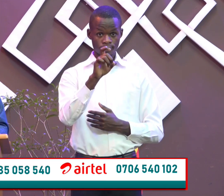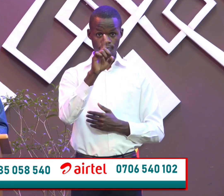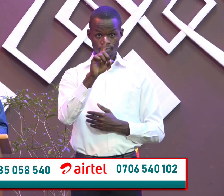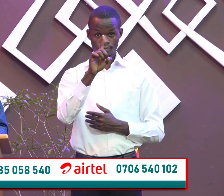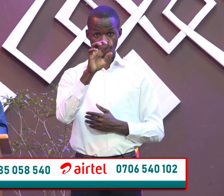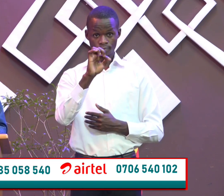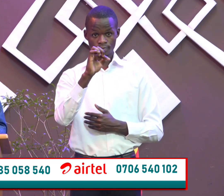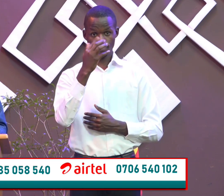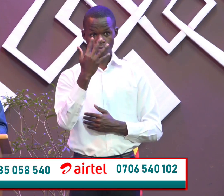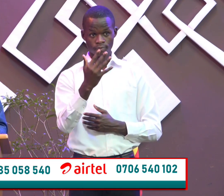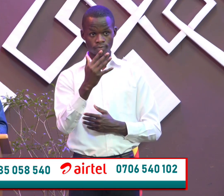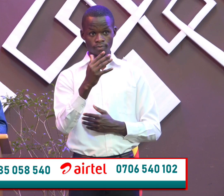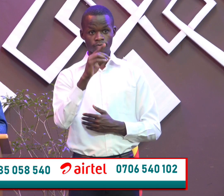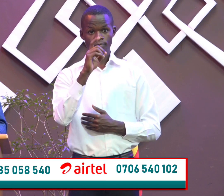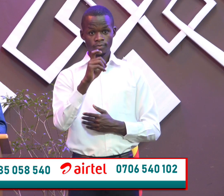We go.